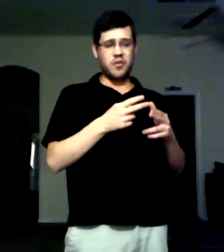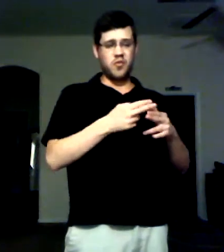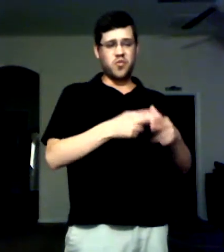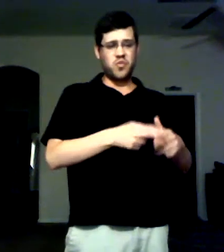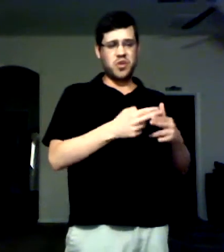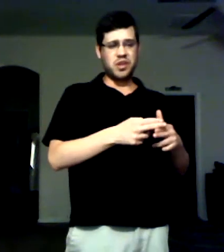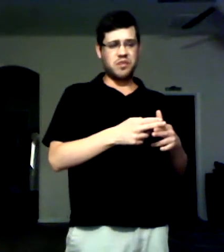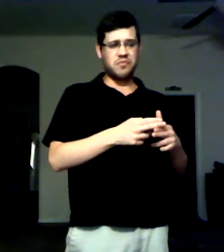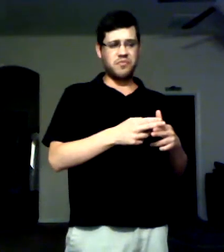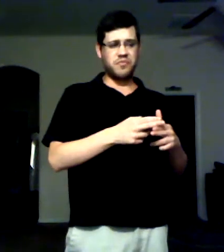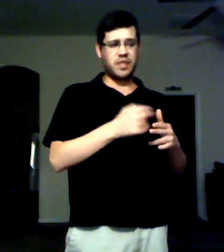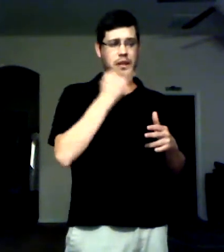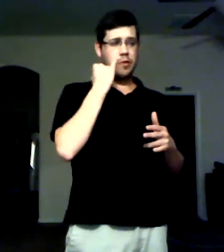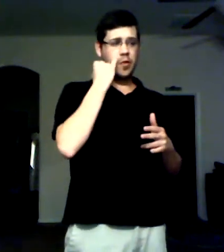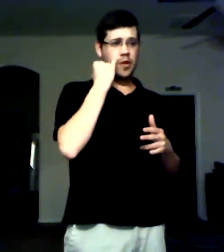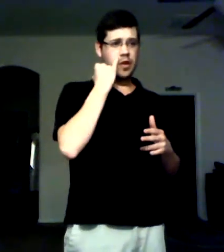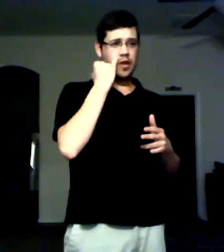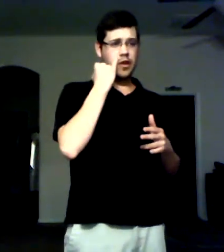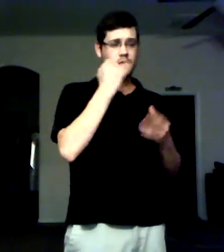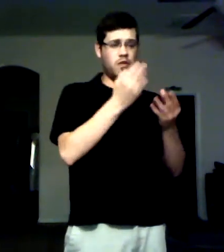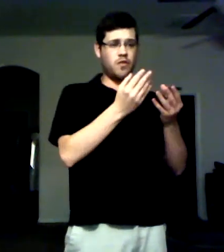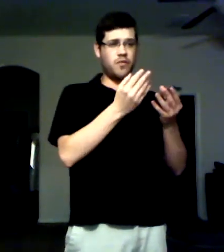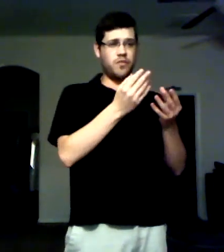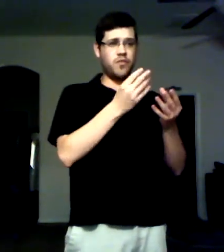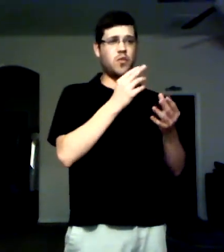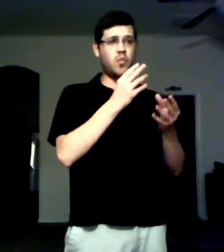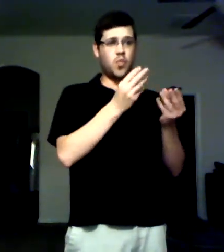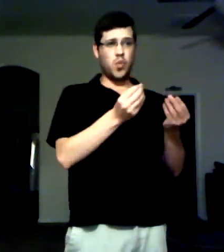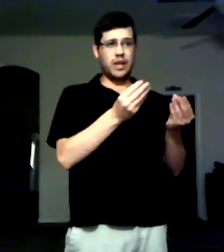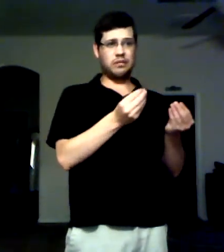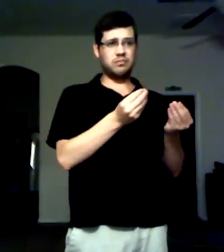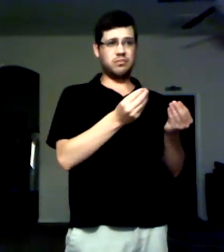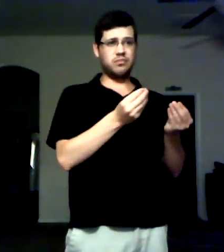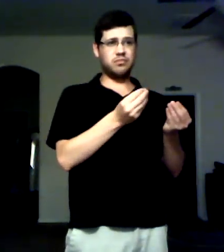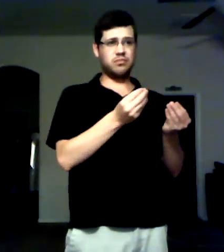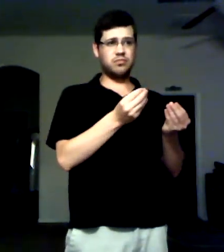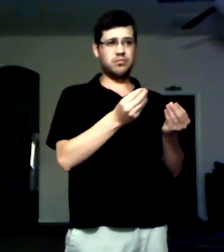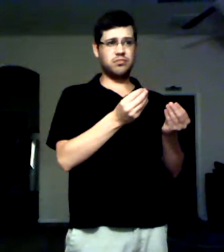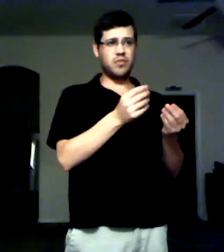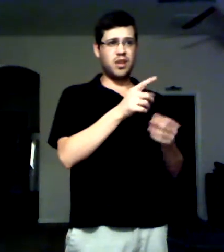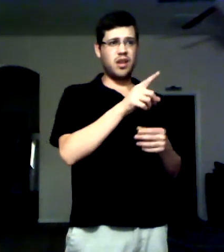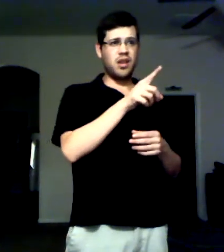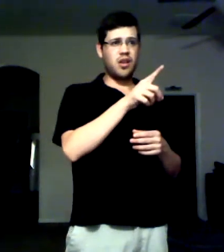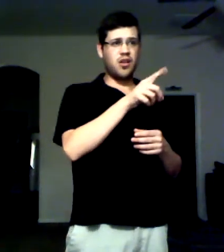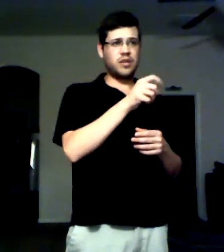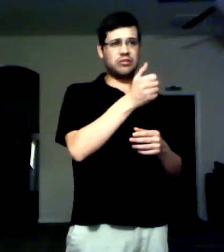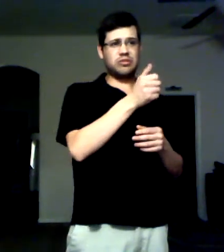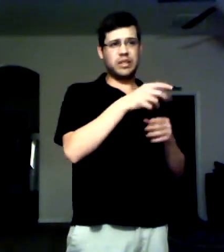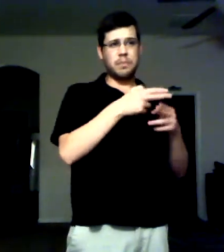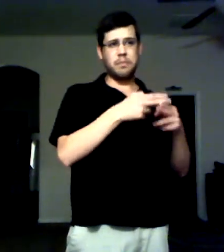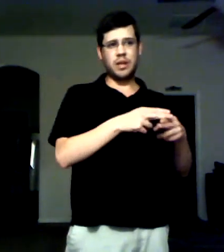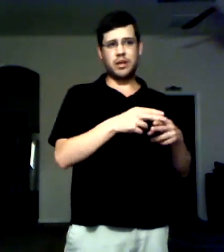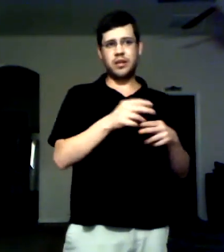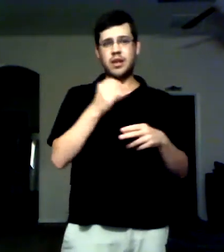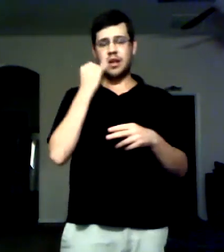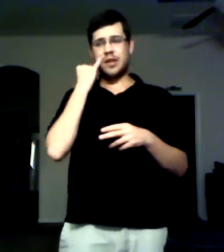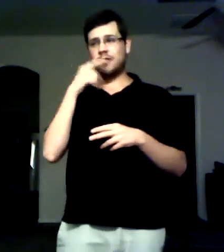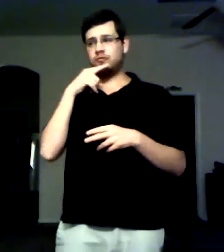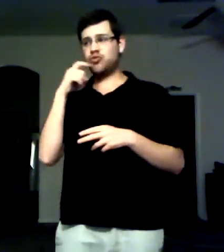110 pounds wet and 80 pounds dry, so it absorbs a little water. One of the considerations, and they're spendy too.